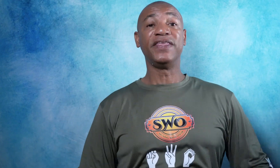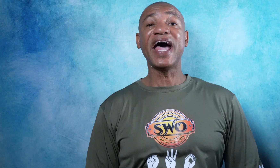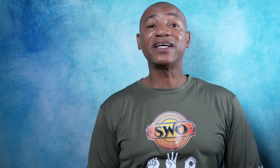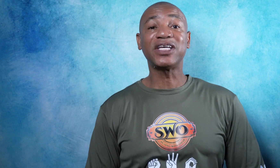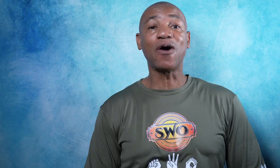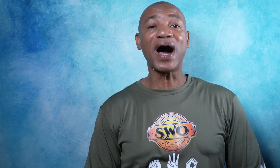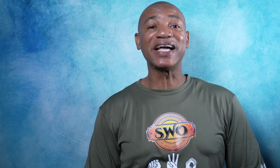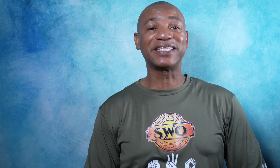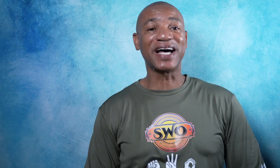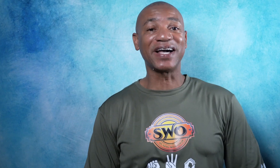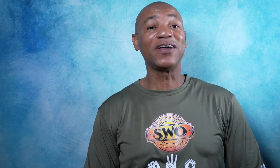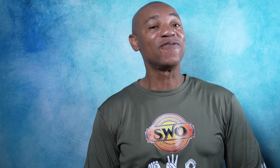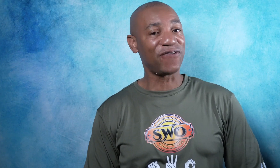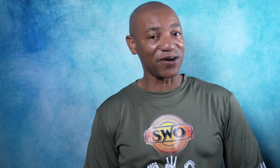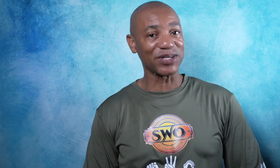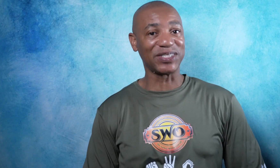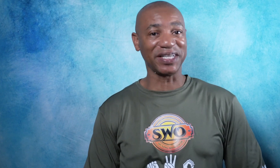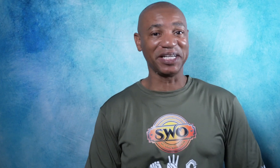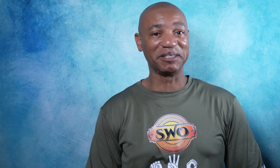That is how I sign Pharisee.